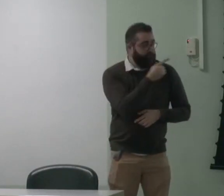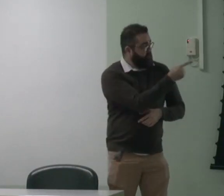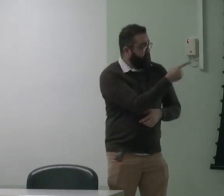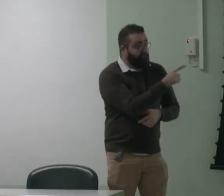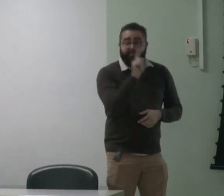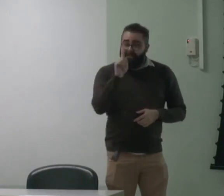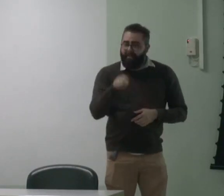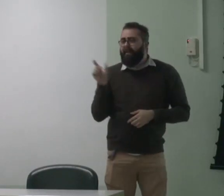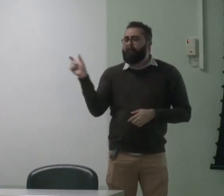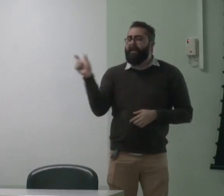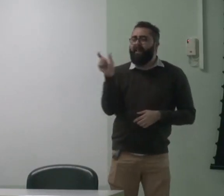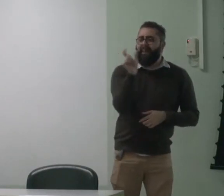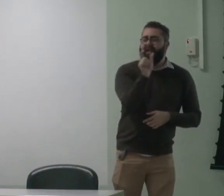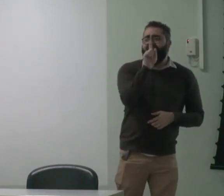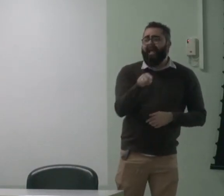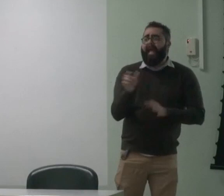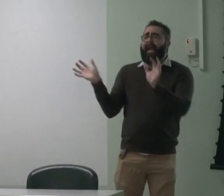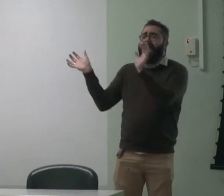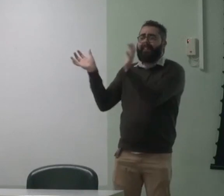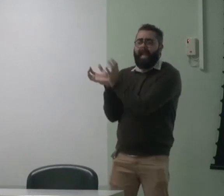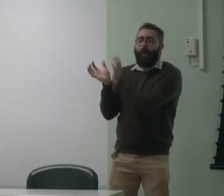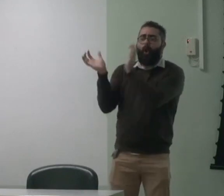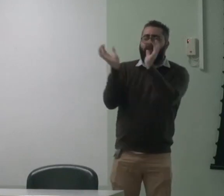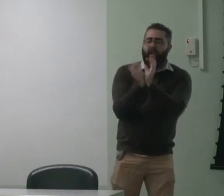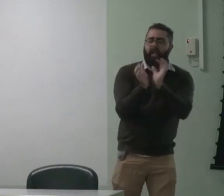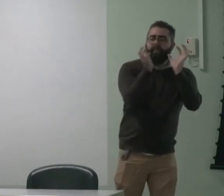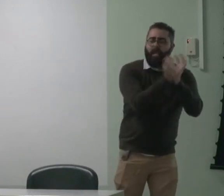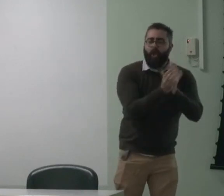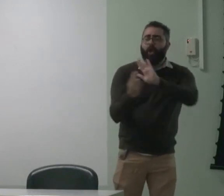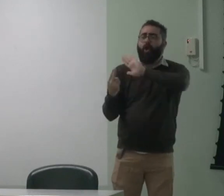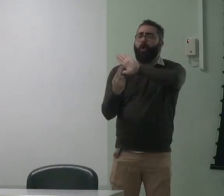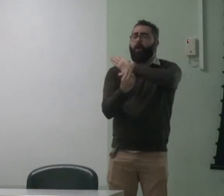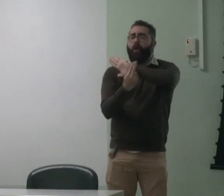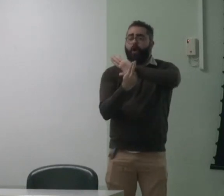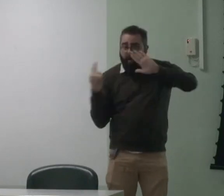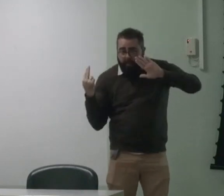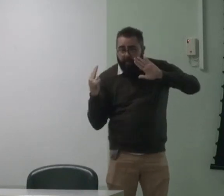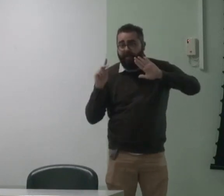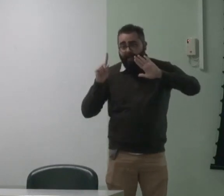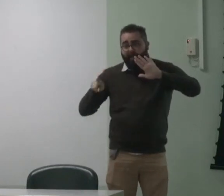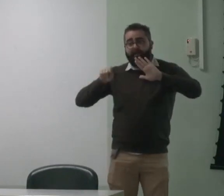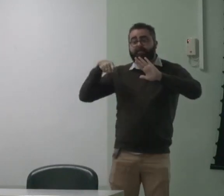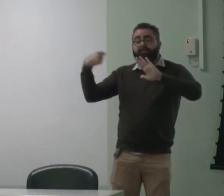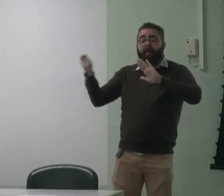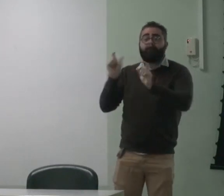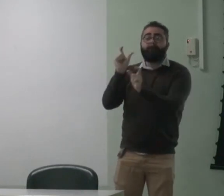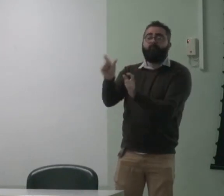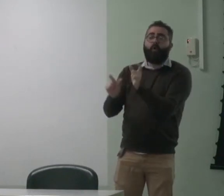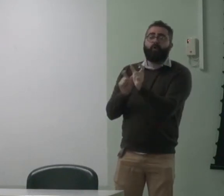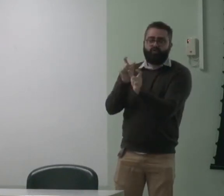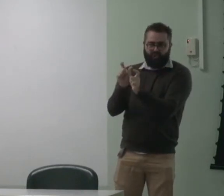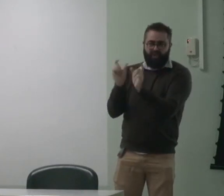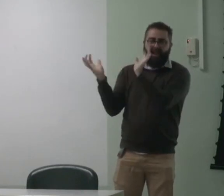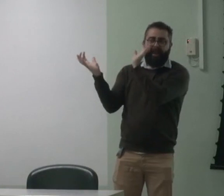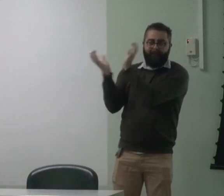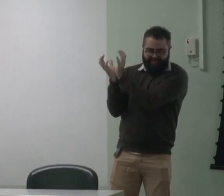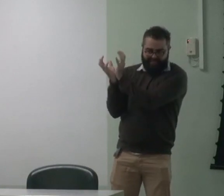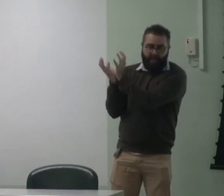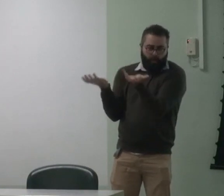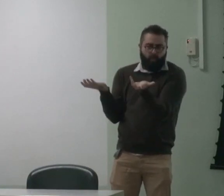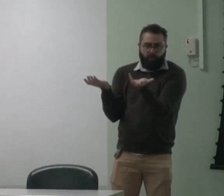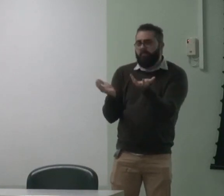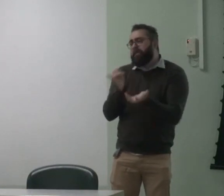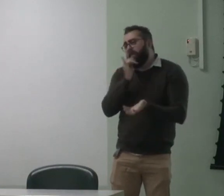word. Then there, for some words in some languages, there are morphological features that are the red things